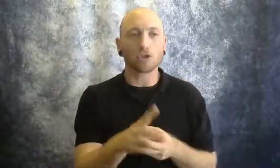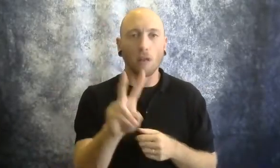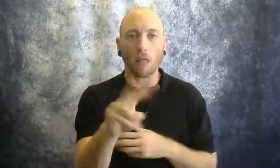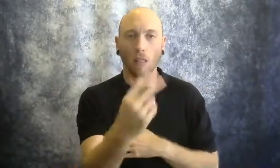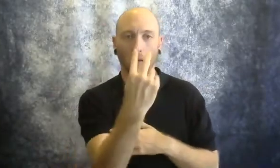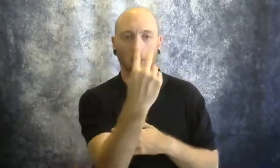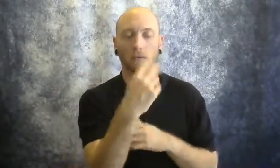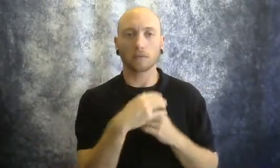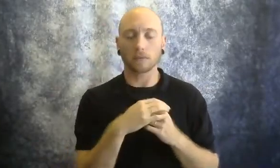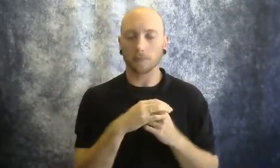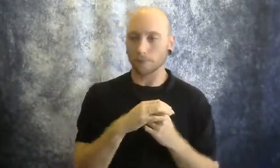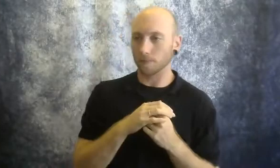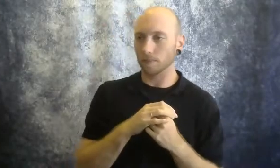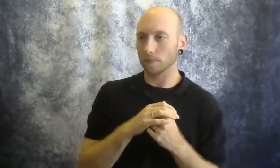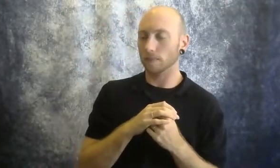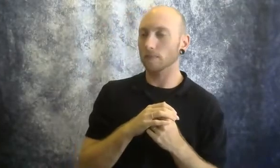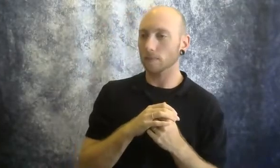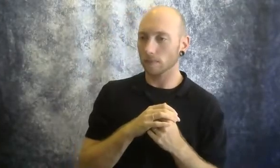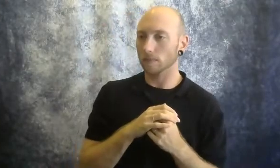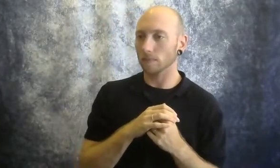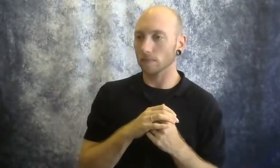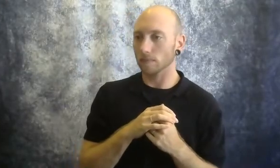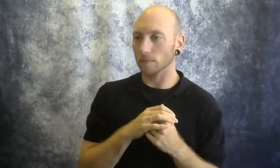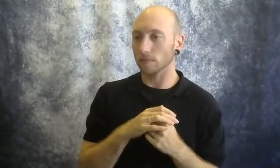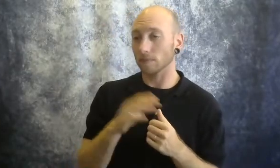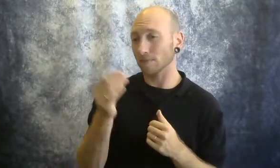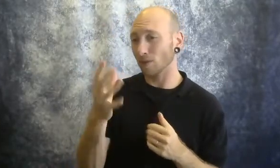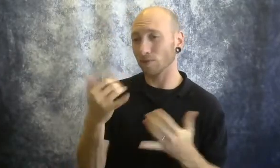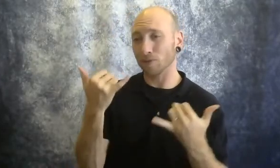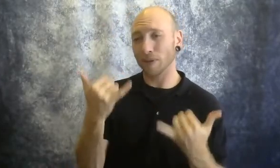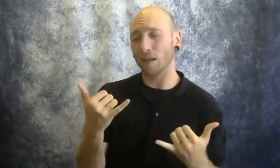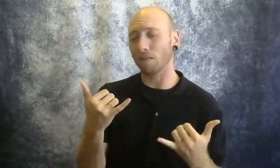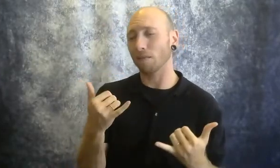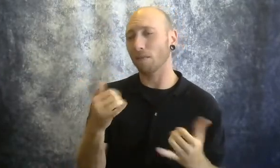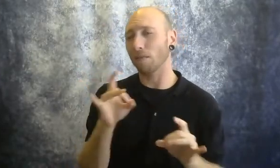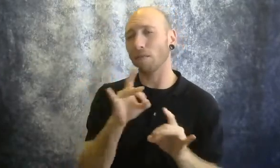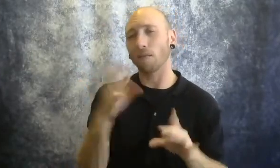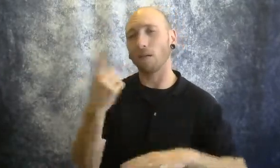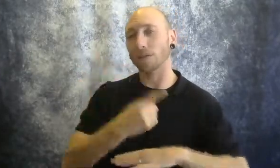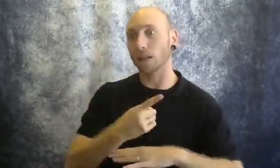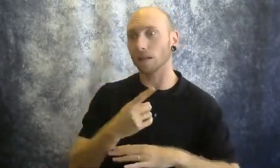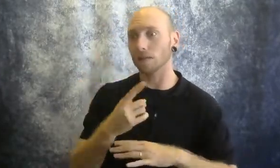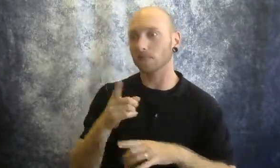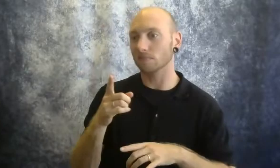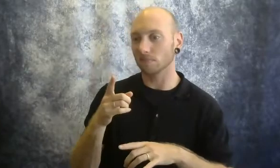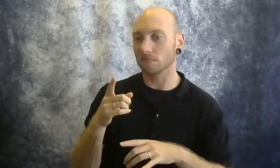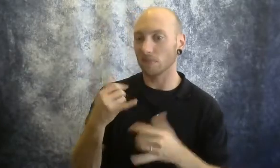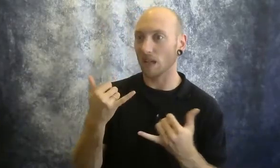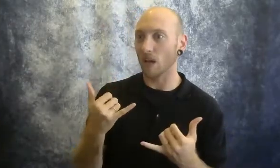restitution for that, And she looked at me and she said, Mr. Wood, I was having a really bad day till